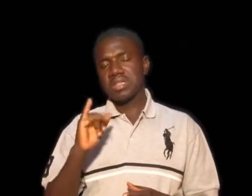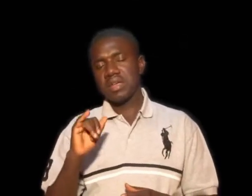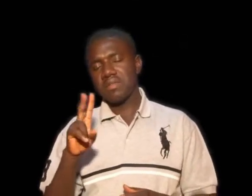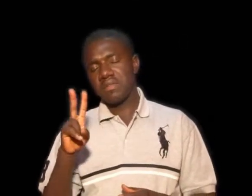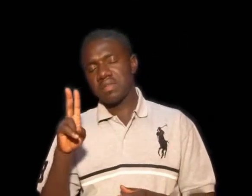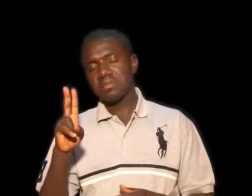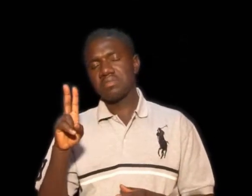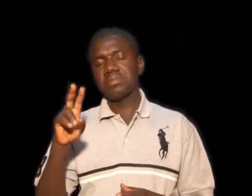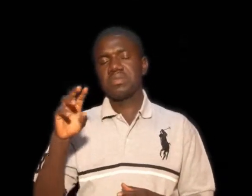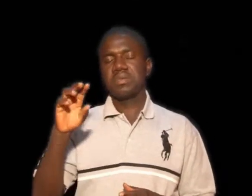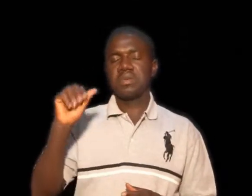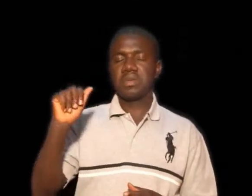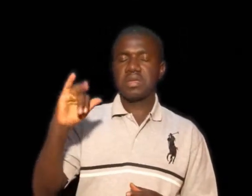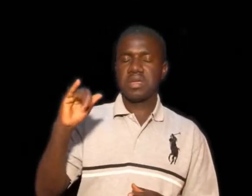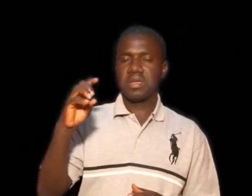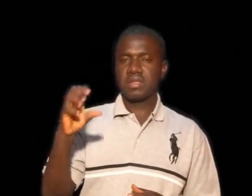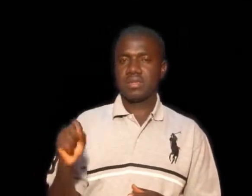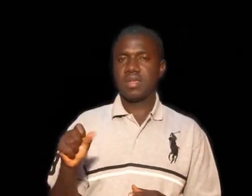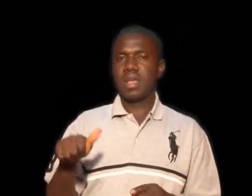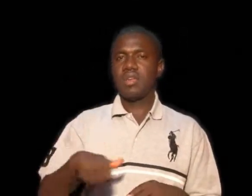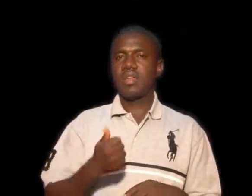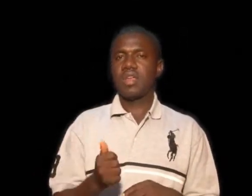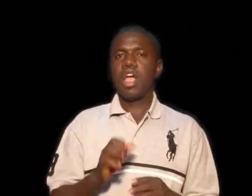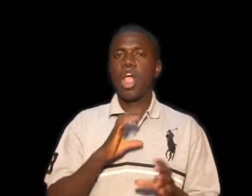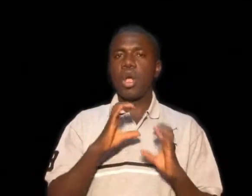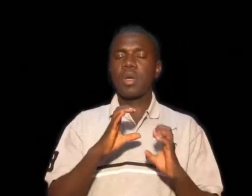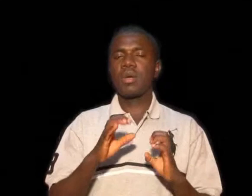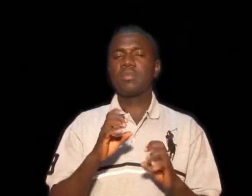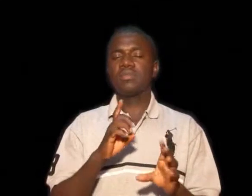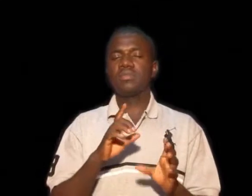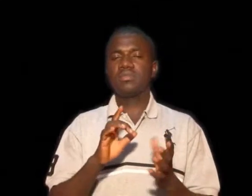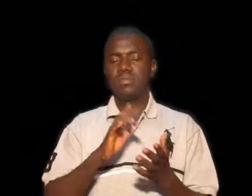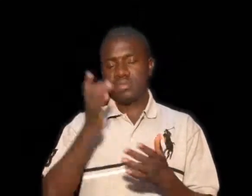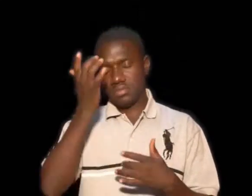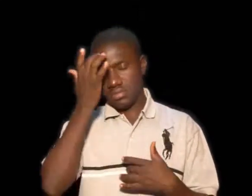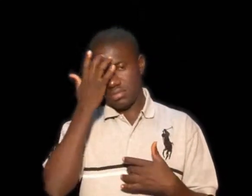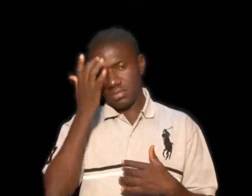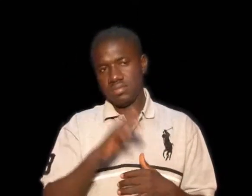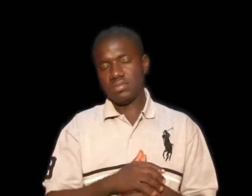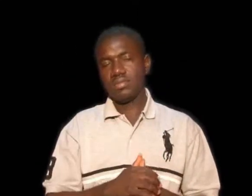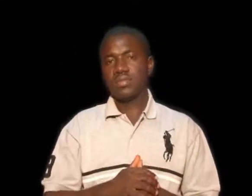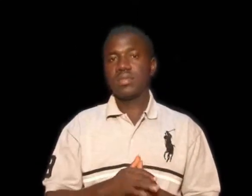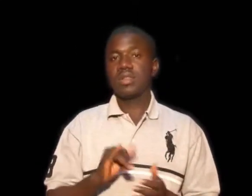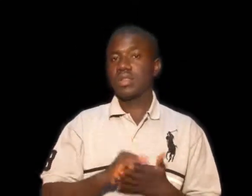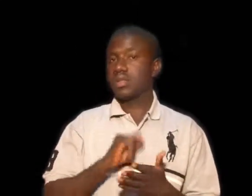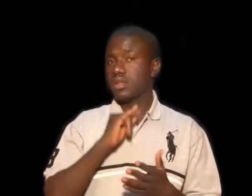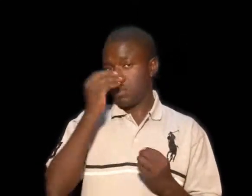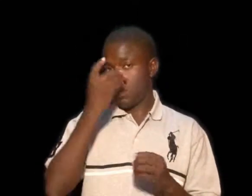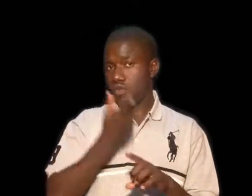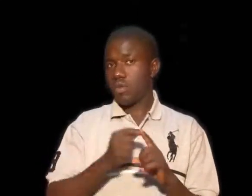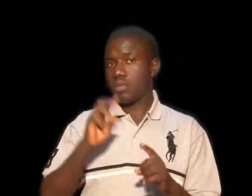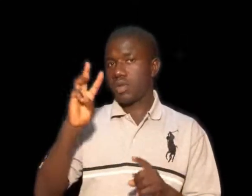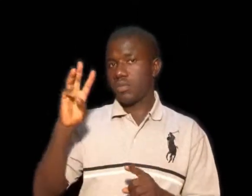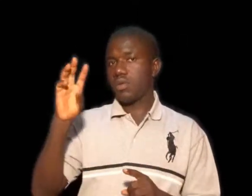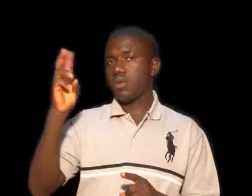HIV/AIDS, and other communicable diseases. In brackets, WHO 2010, page